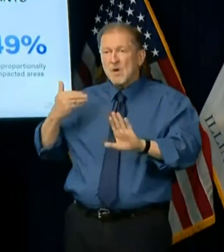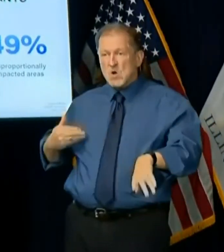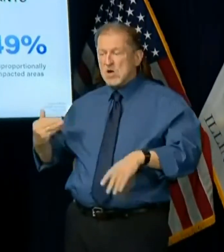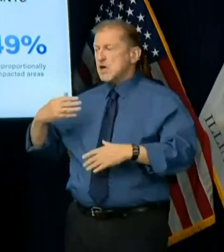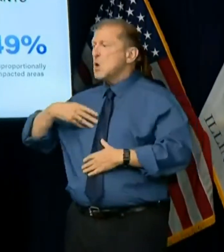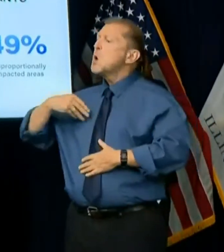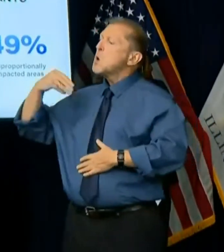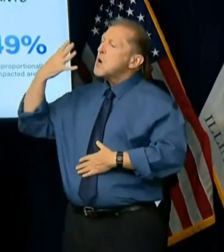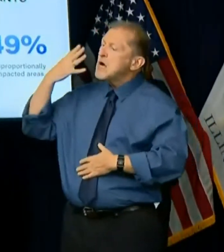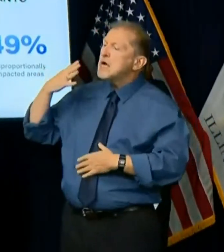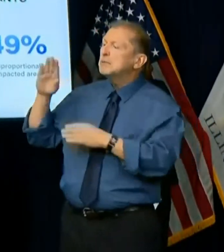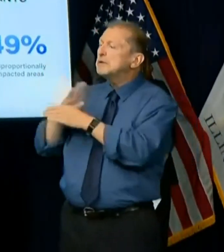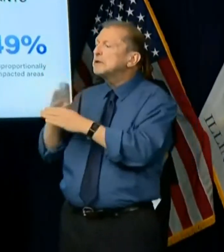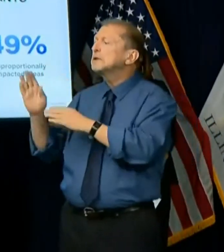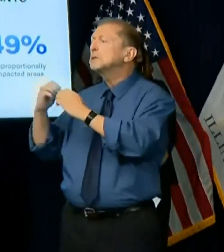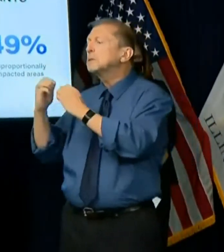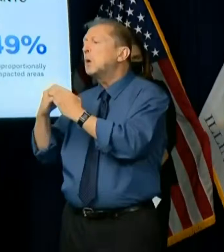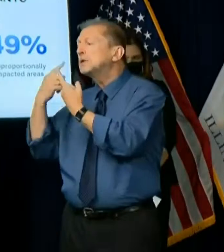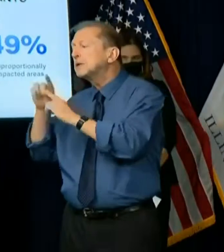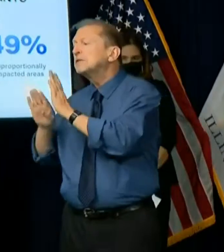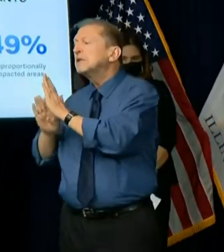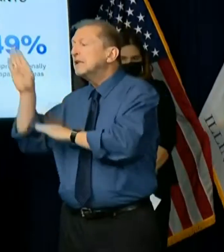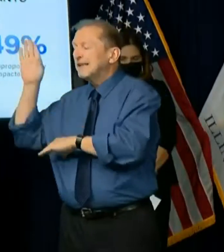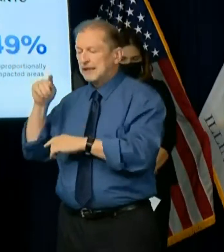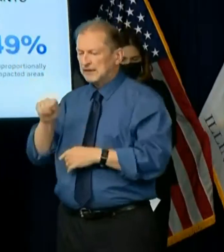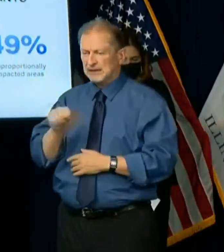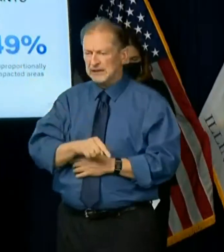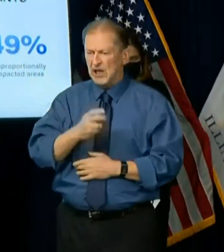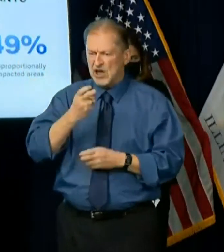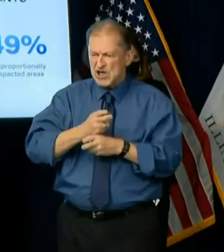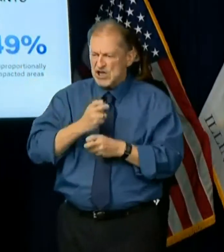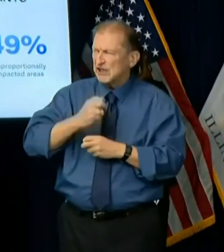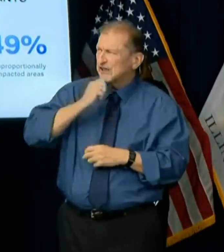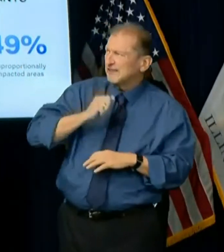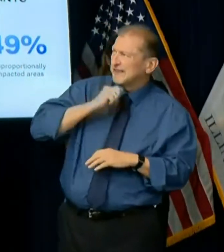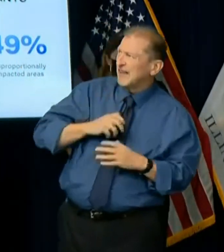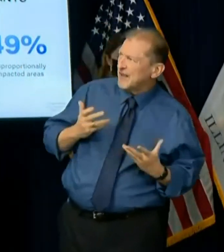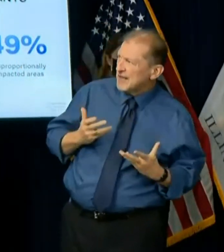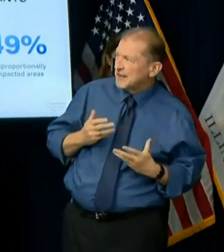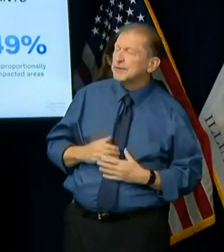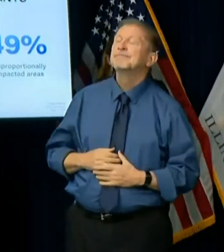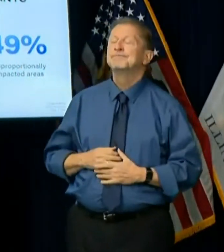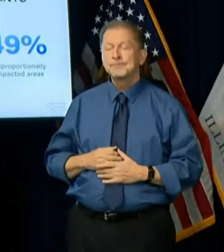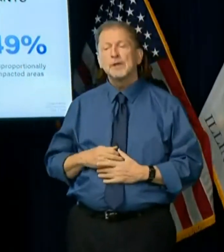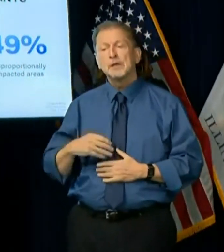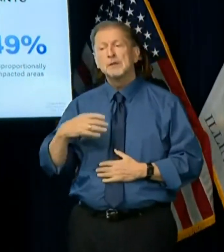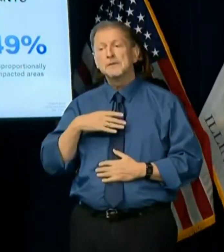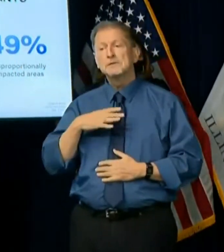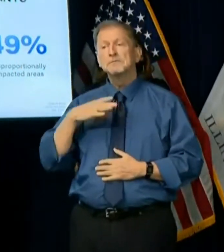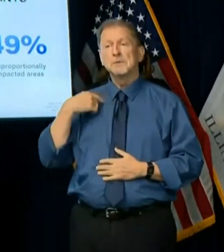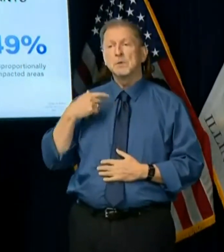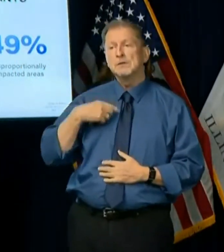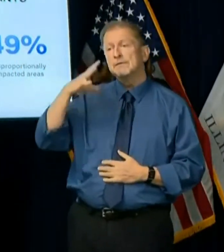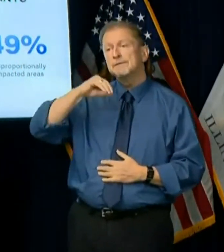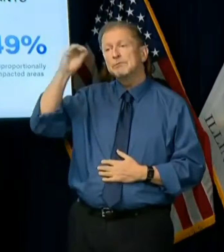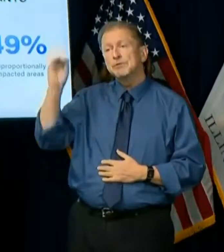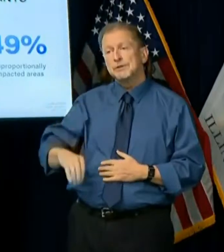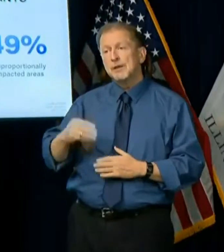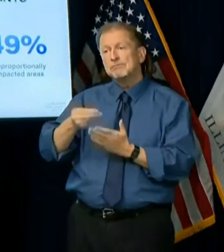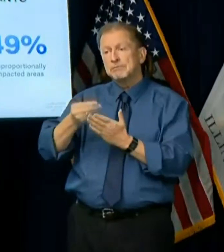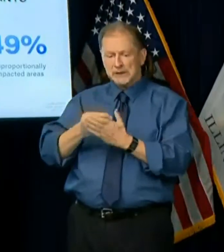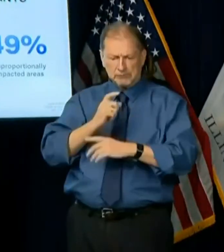that have made this crisis all the more damaging. To date, nearly half of our awards have gone to minority-owned